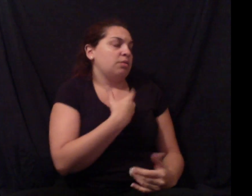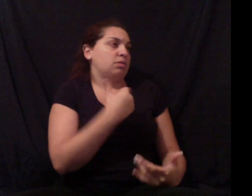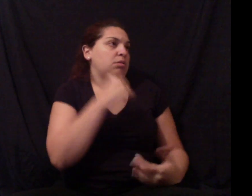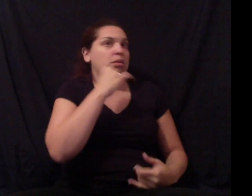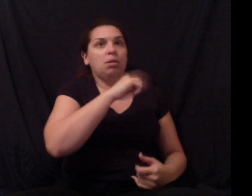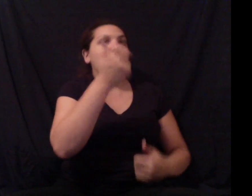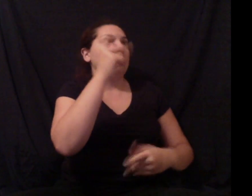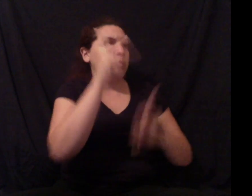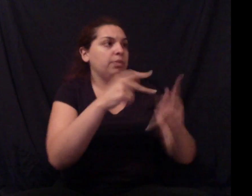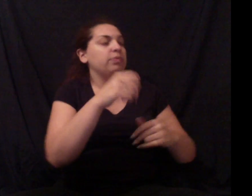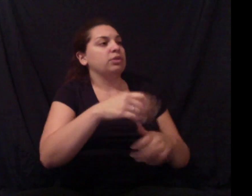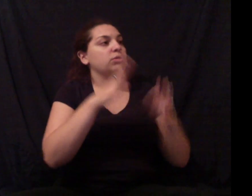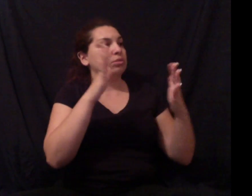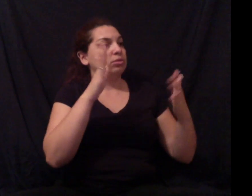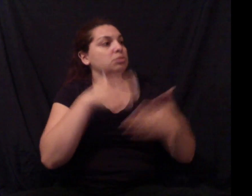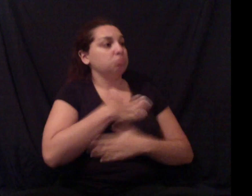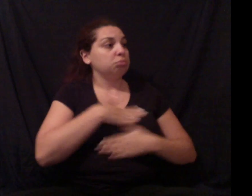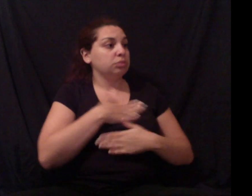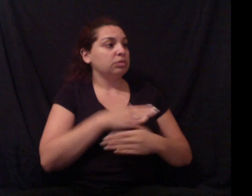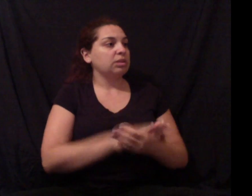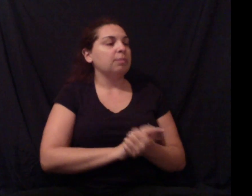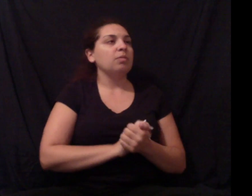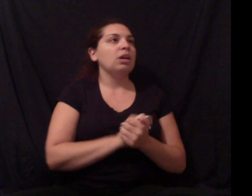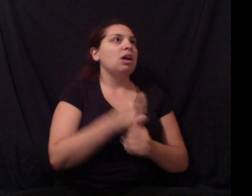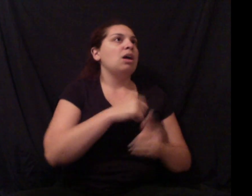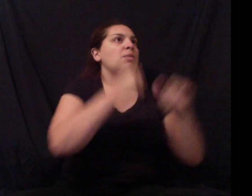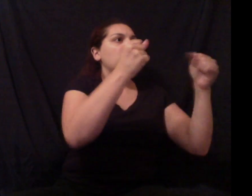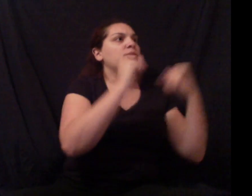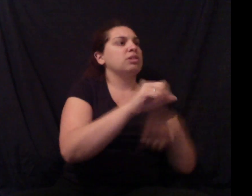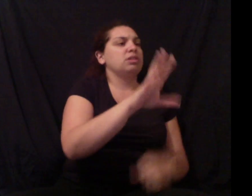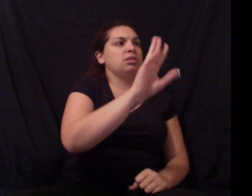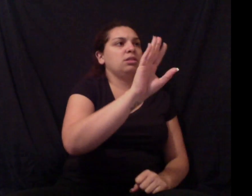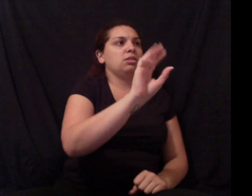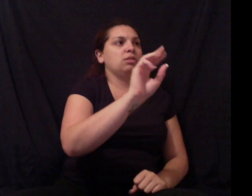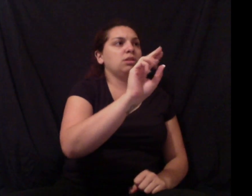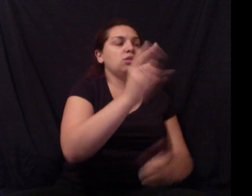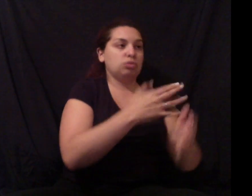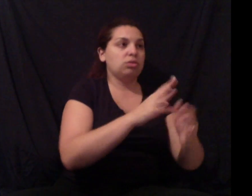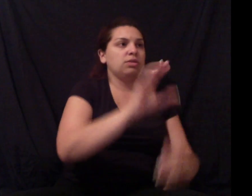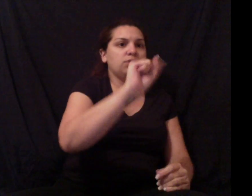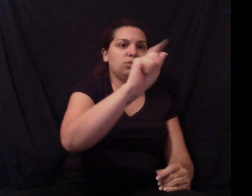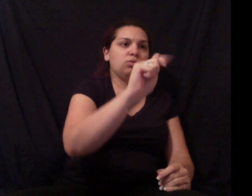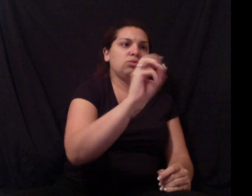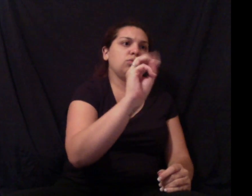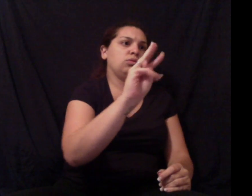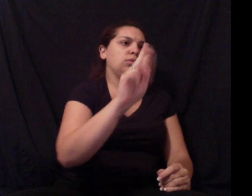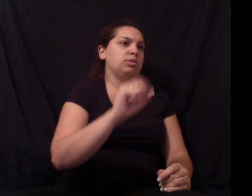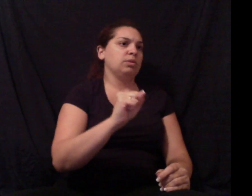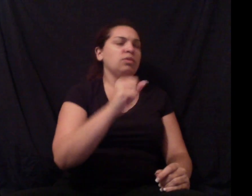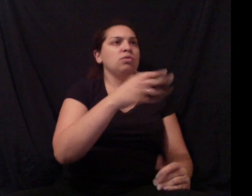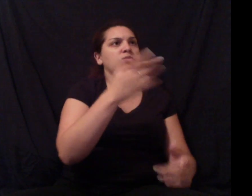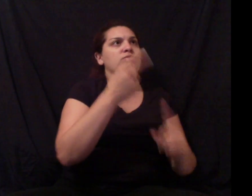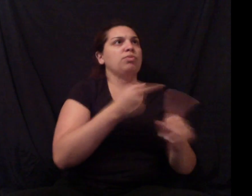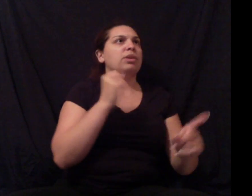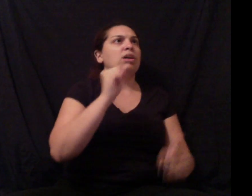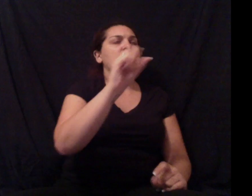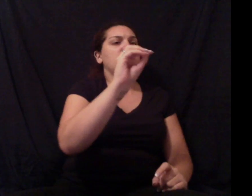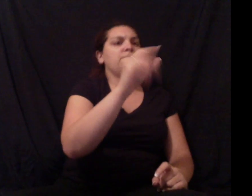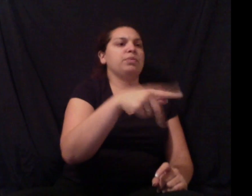that, I had posted the Song of Storms from Ocarina of Time. And I actually posted, I made a little Reddit